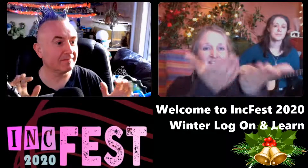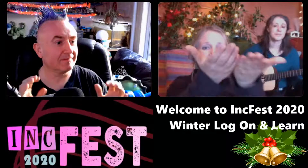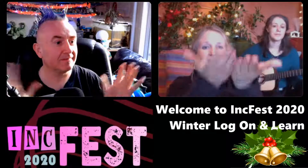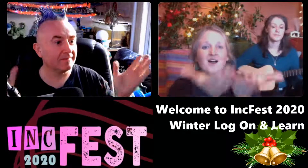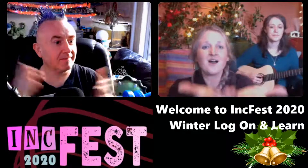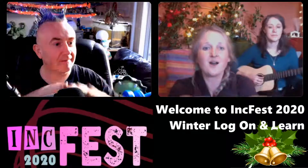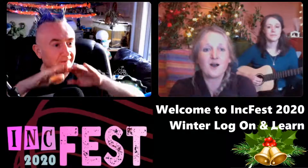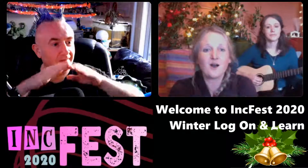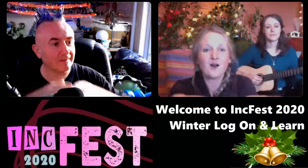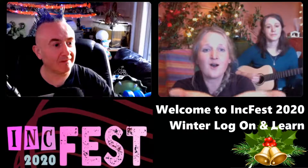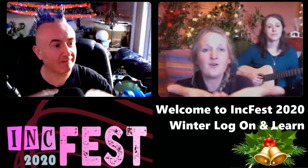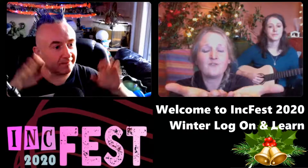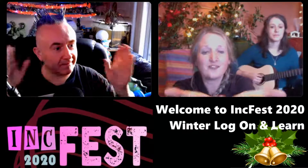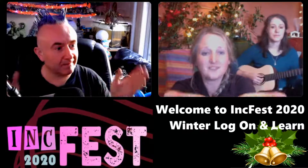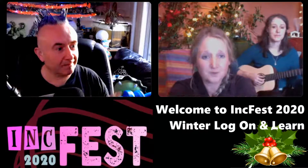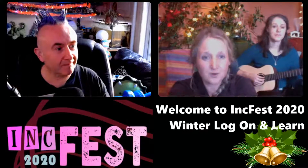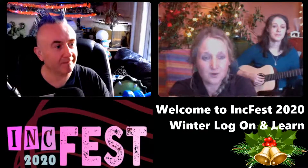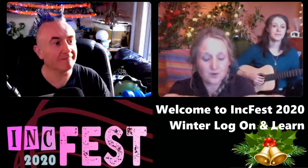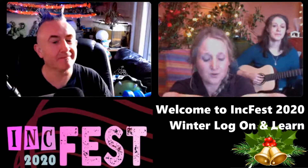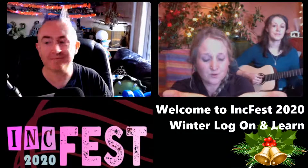the harvest